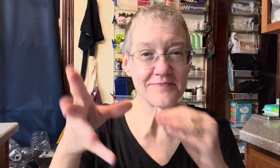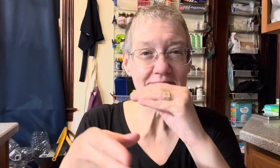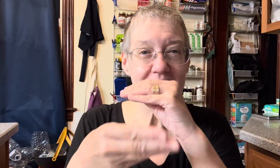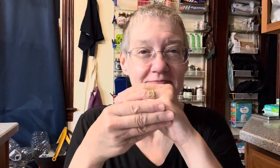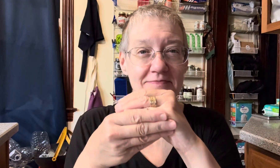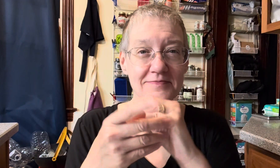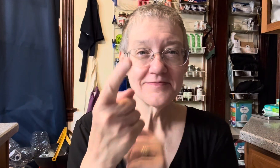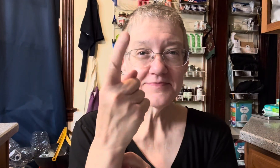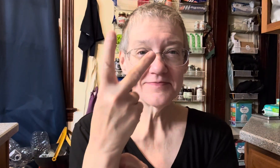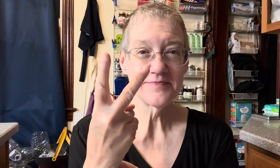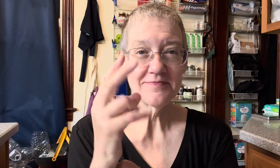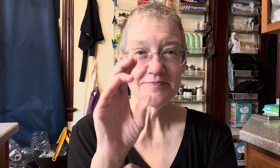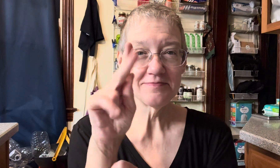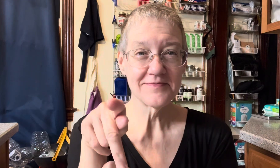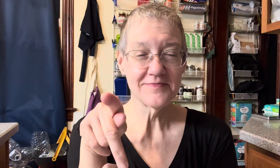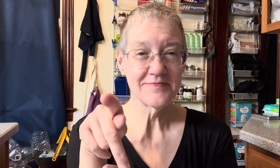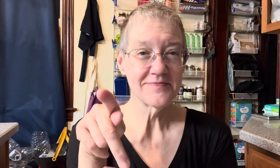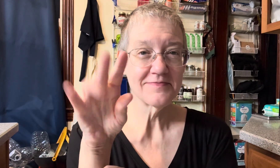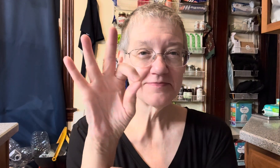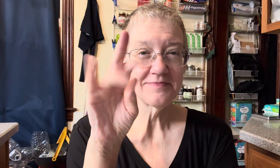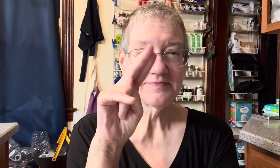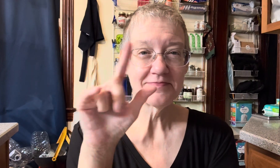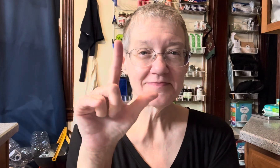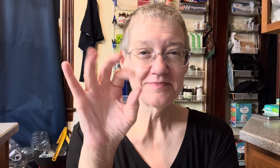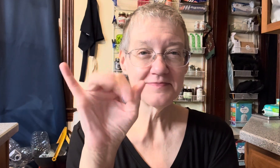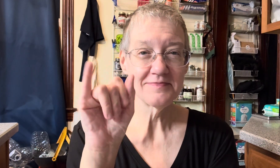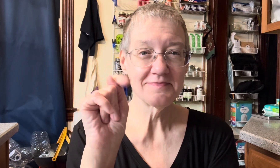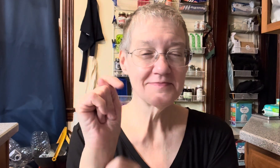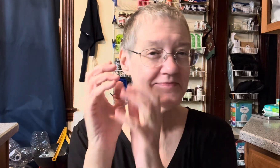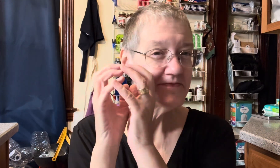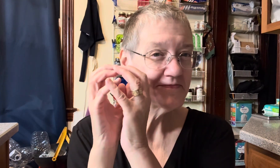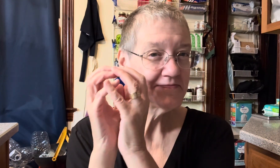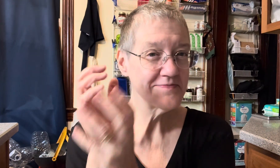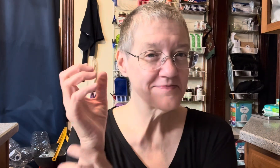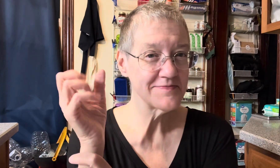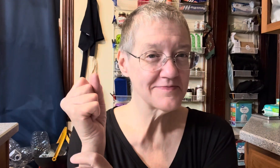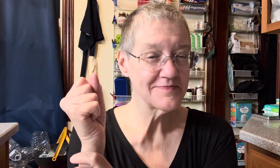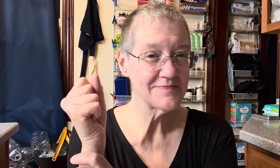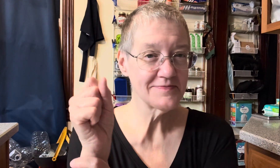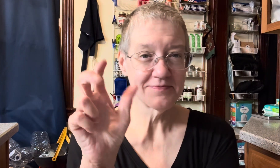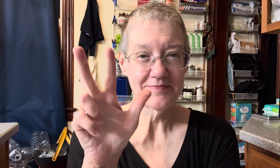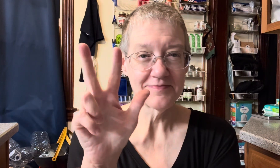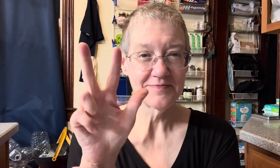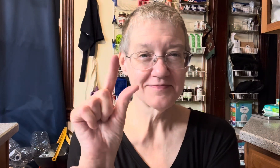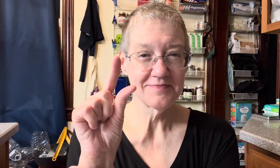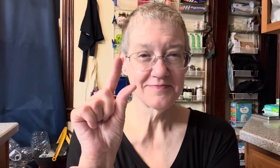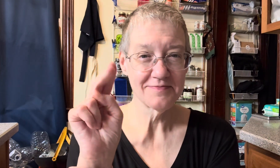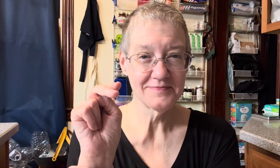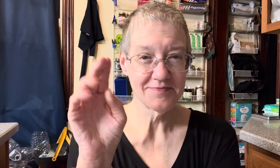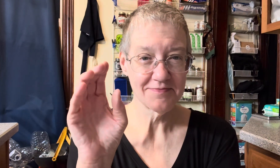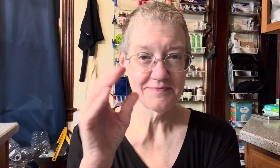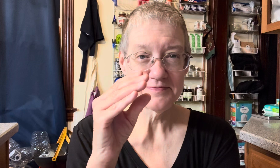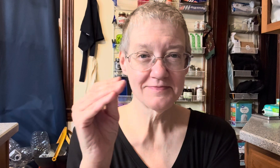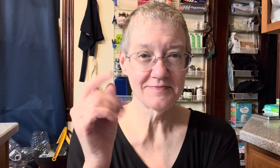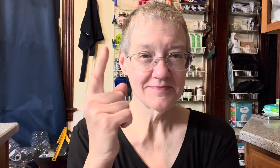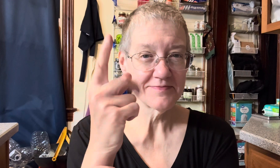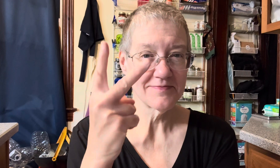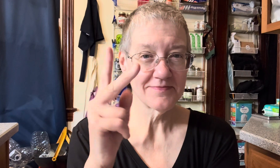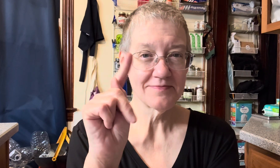I will add half a cup of full-fat coconut milk, which is 3 grams of net carbs,